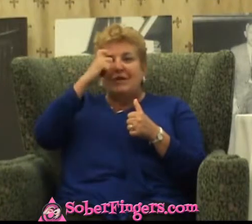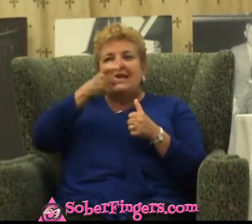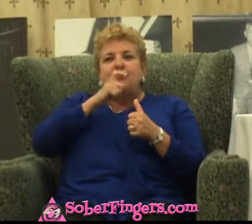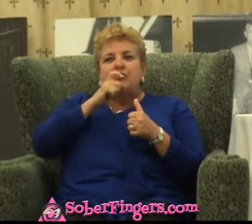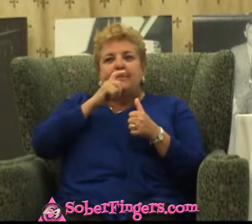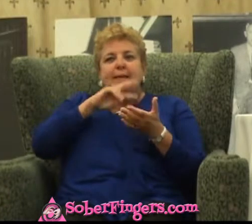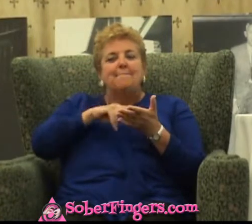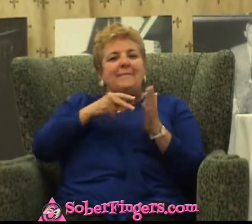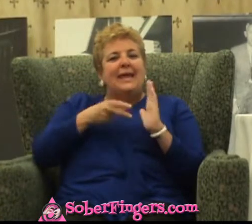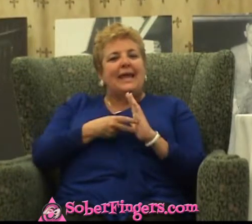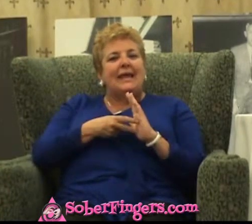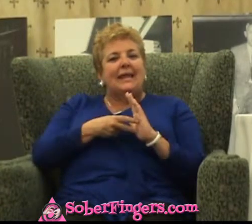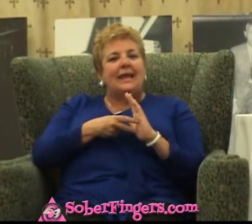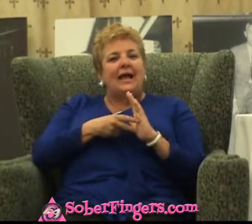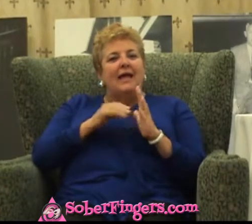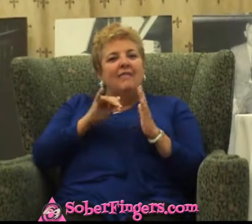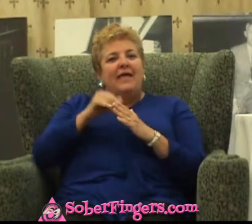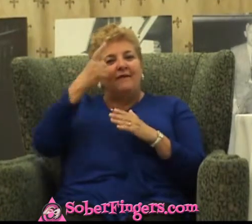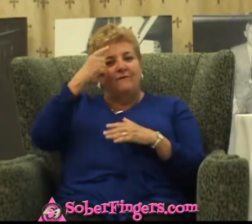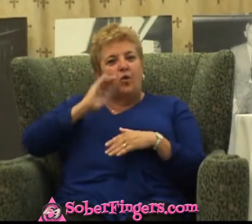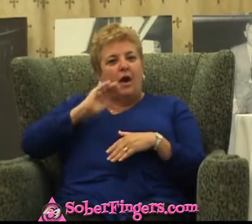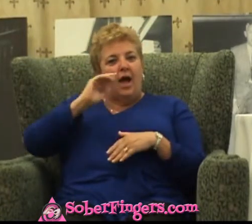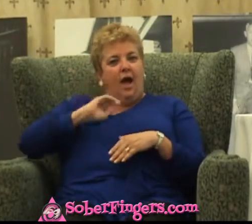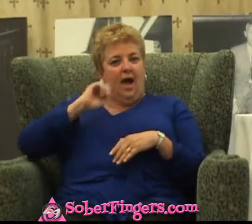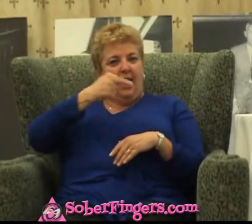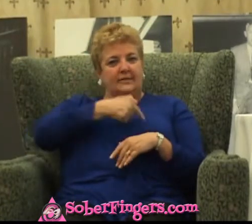mean that for us, our drinking has become a nightmare.